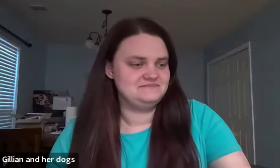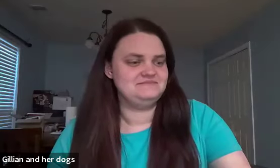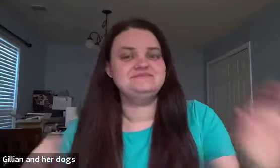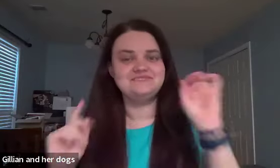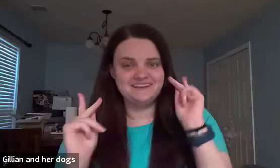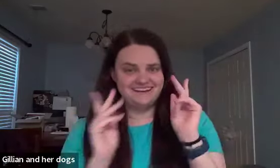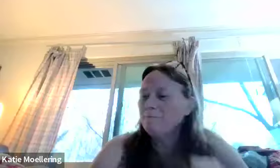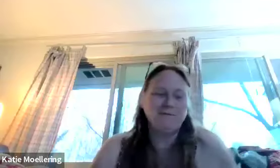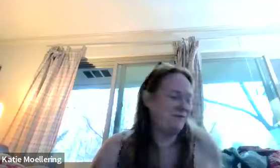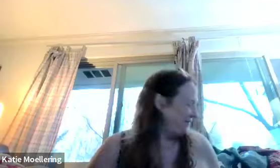Yeah. Okay.